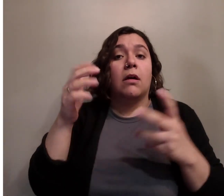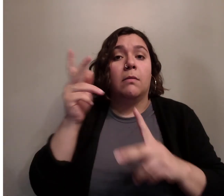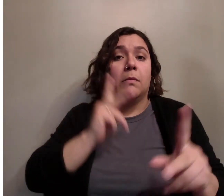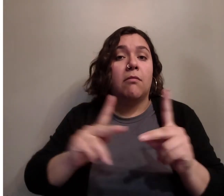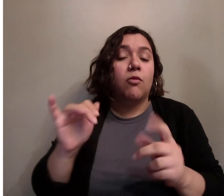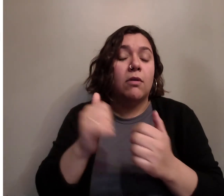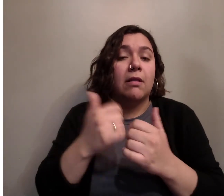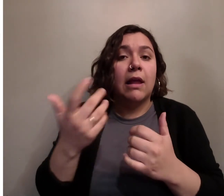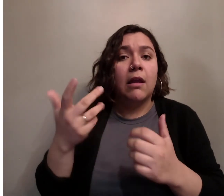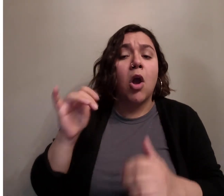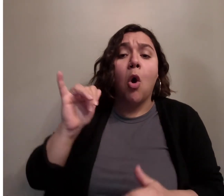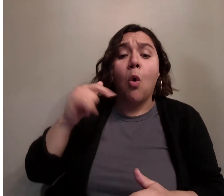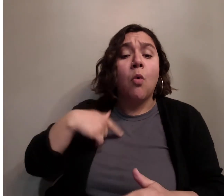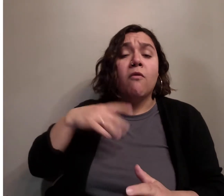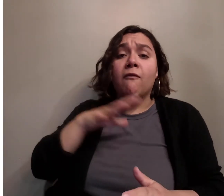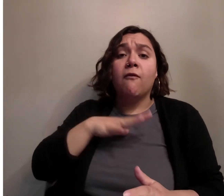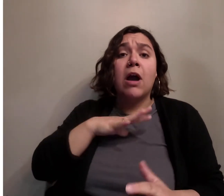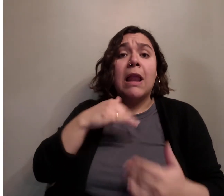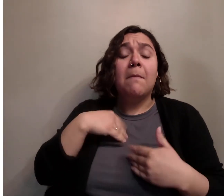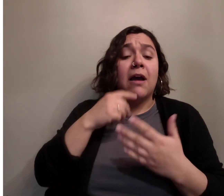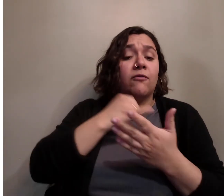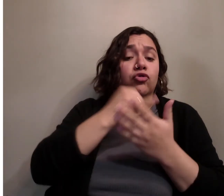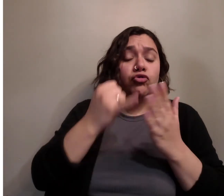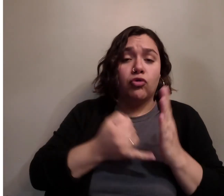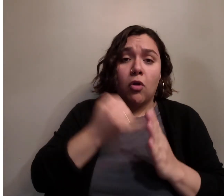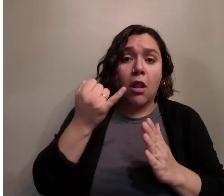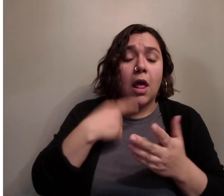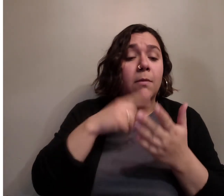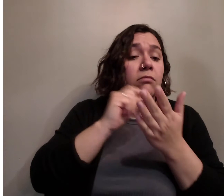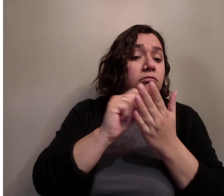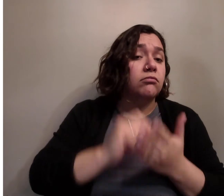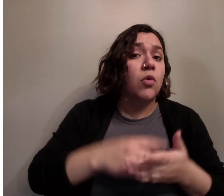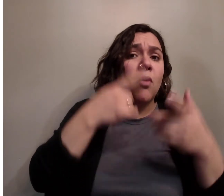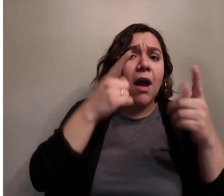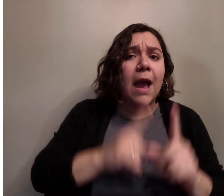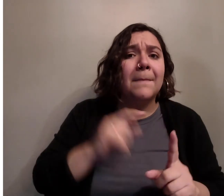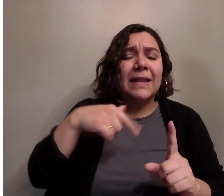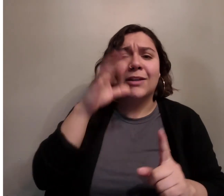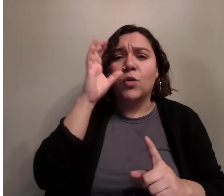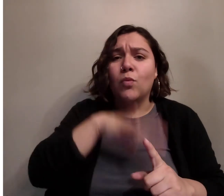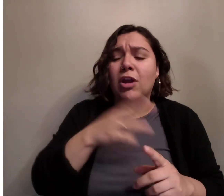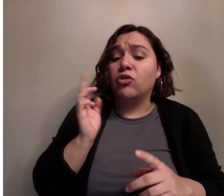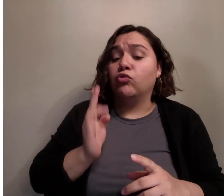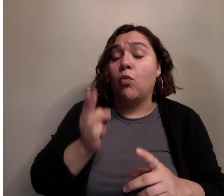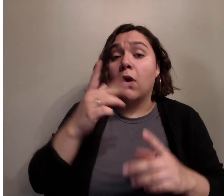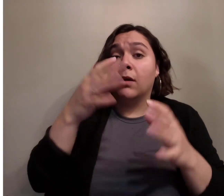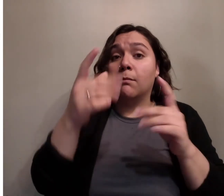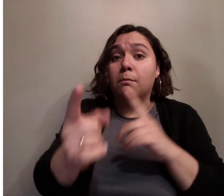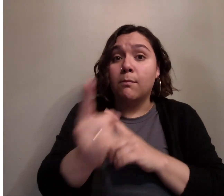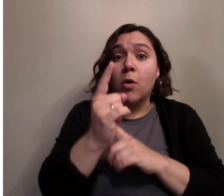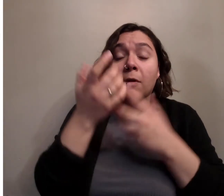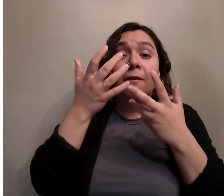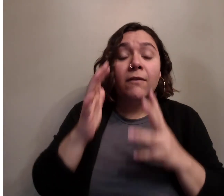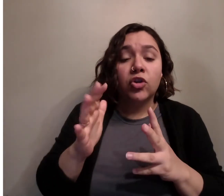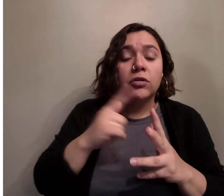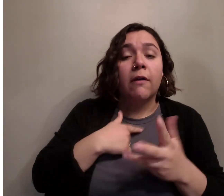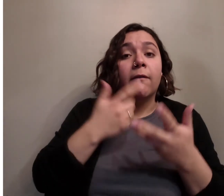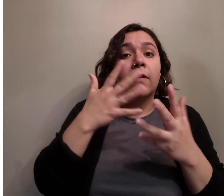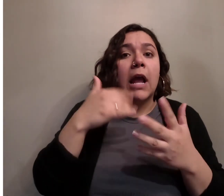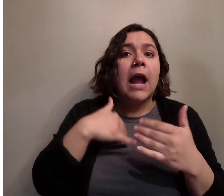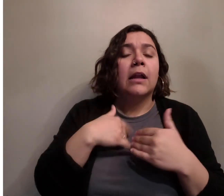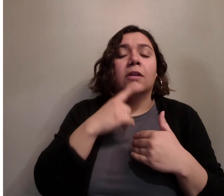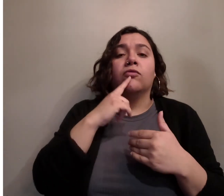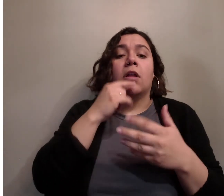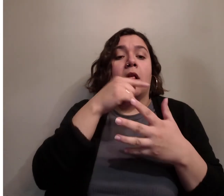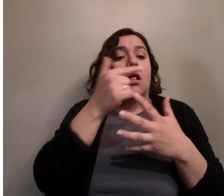I bet like a lot of us, with very high-minded, I'm going to keep a plague journal. I'm going to note down what's going on. This is a weird historic moment. And